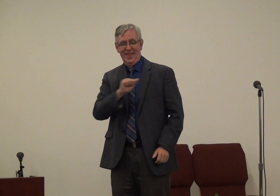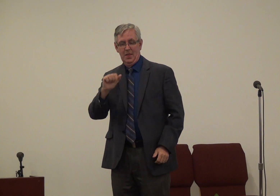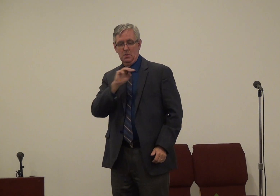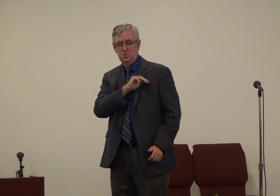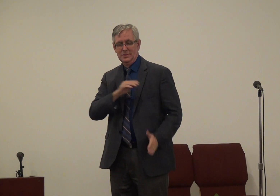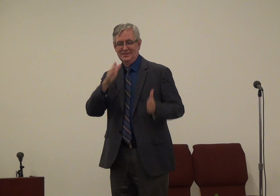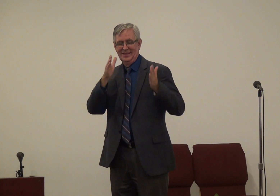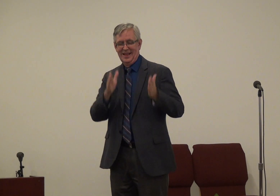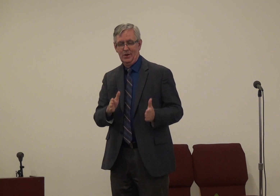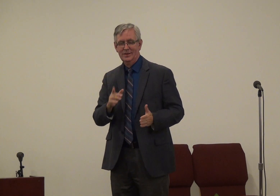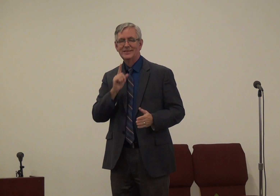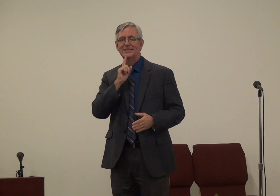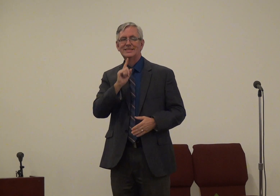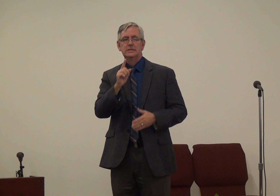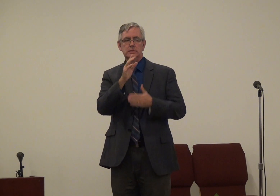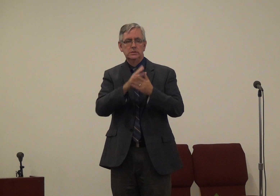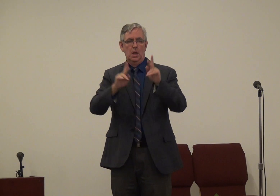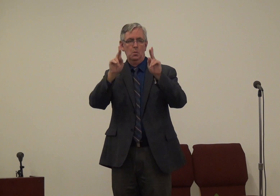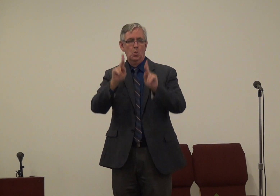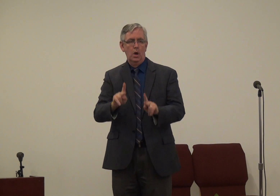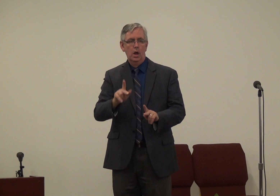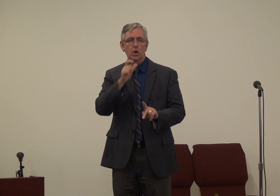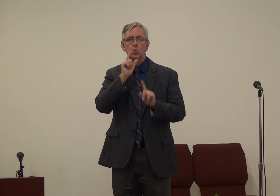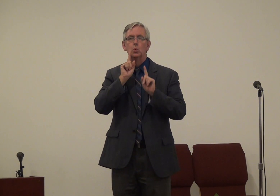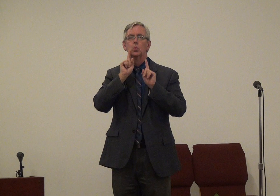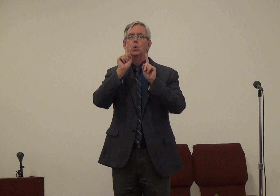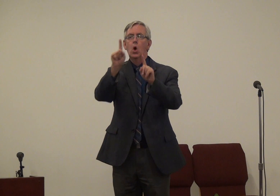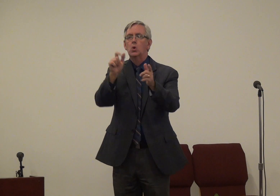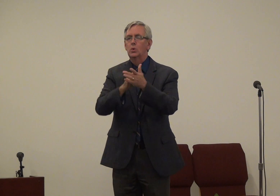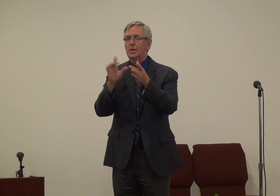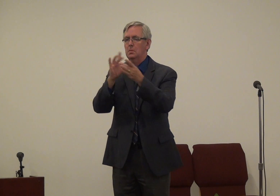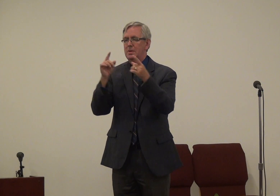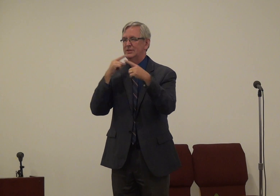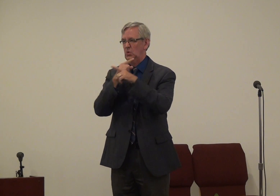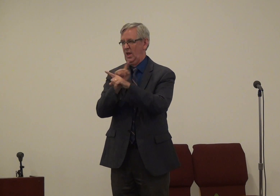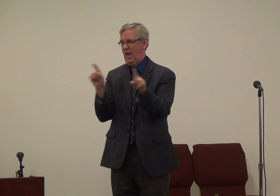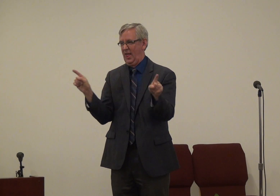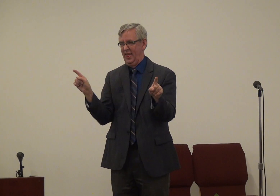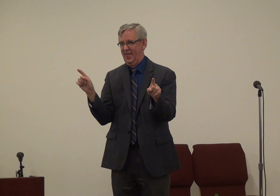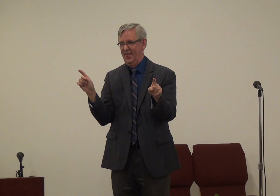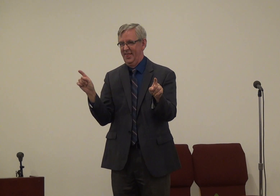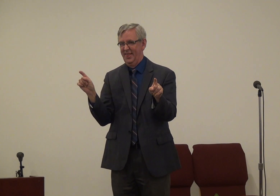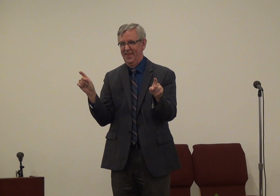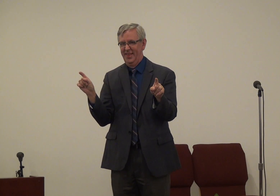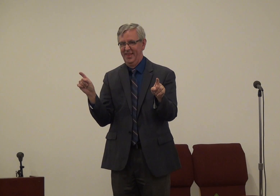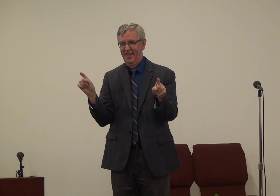A missionary is someone who goes with a message to tell.